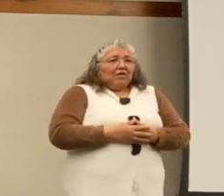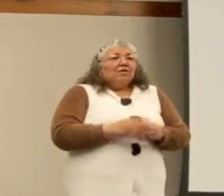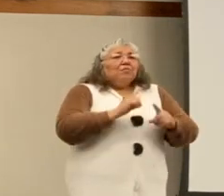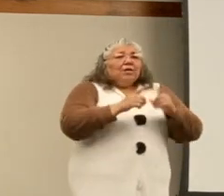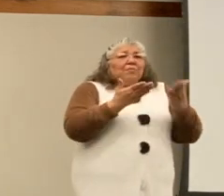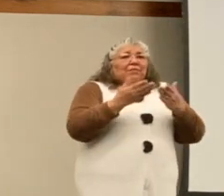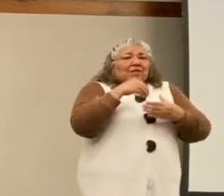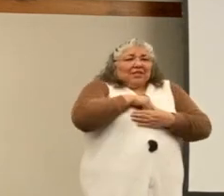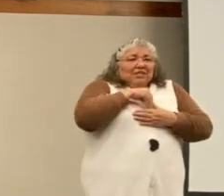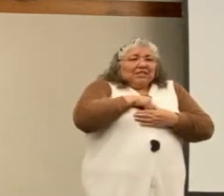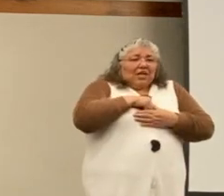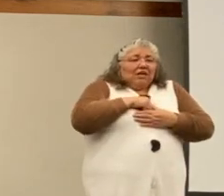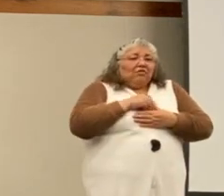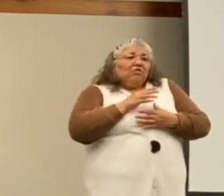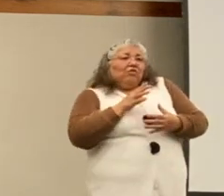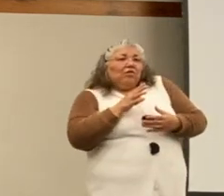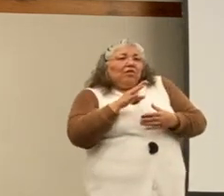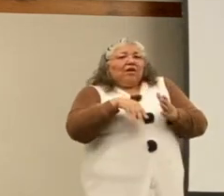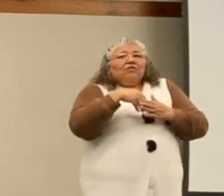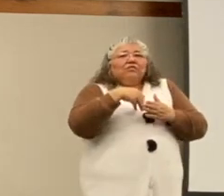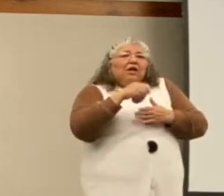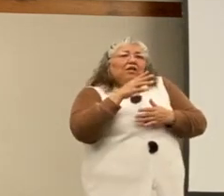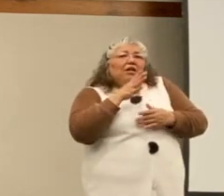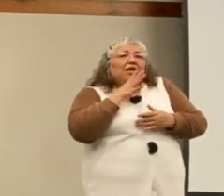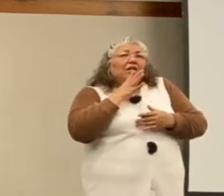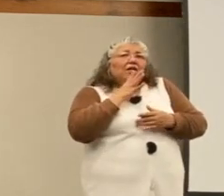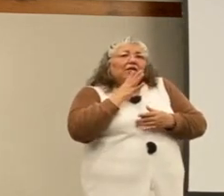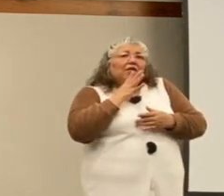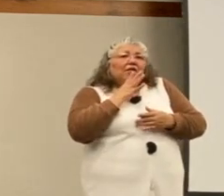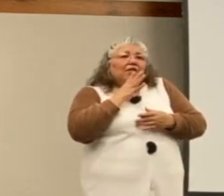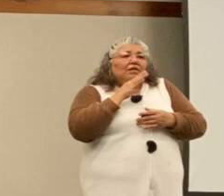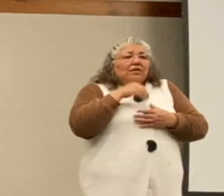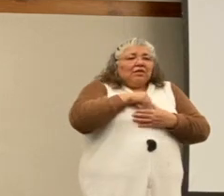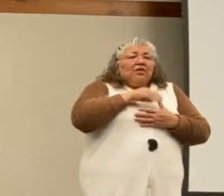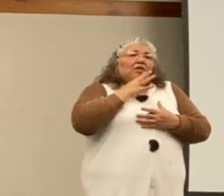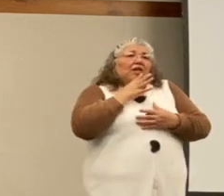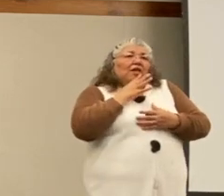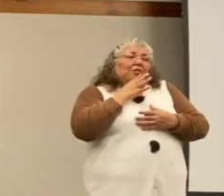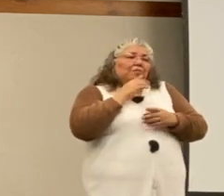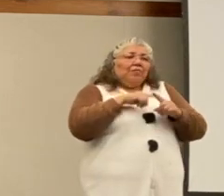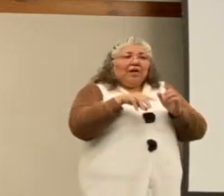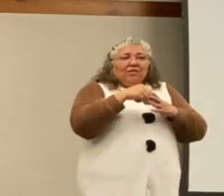Maybe on the inside you talk the talk, but on the outside you don't walk the walk.